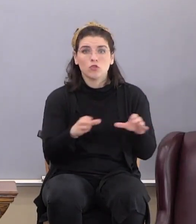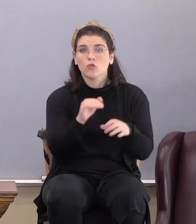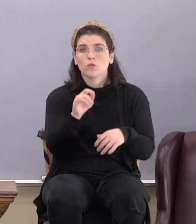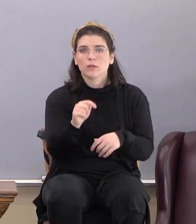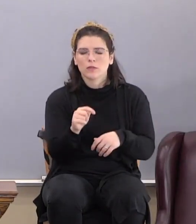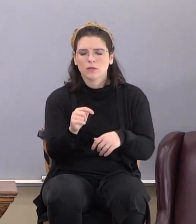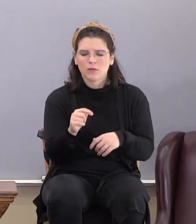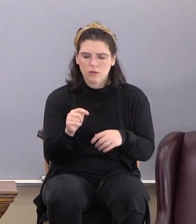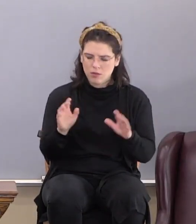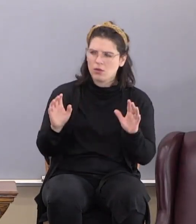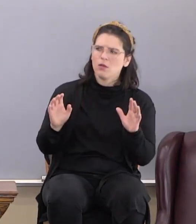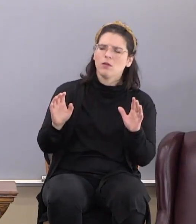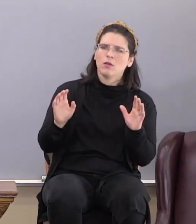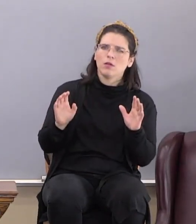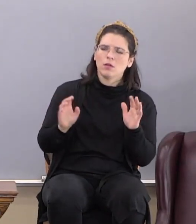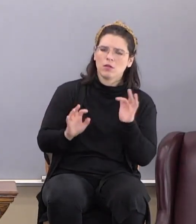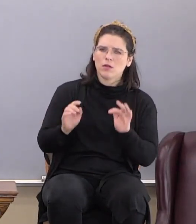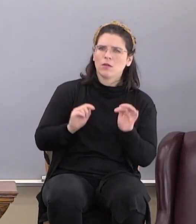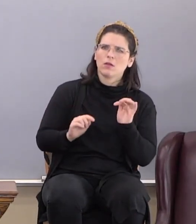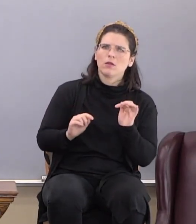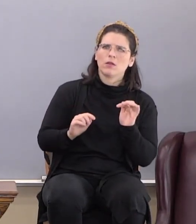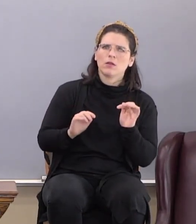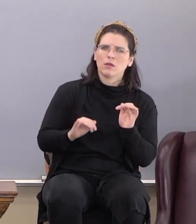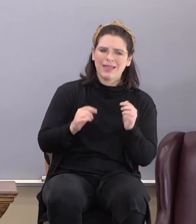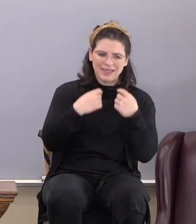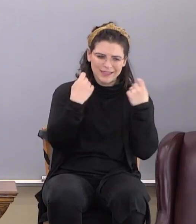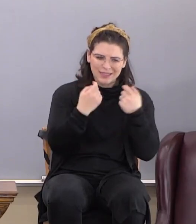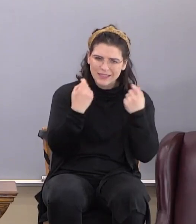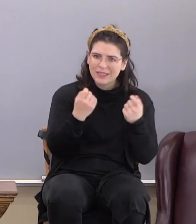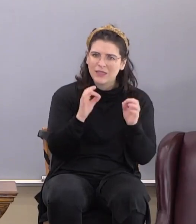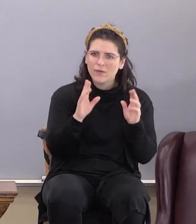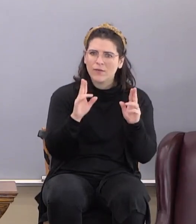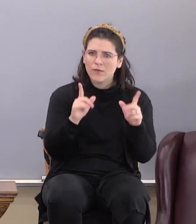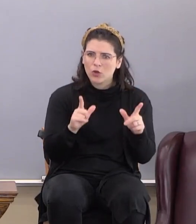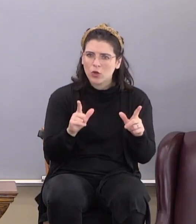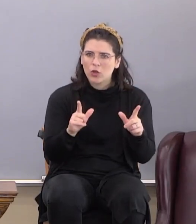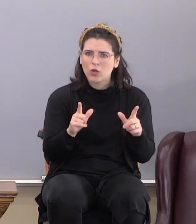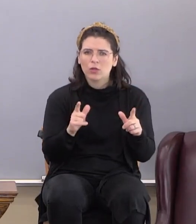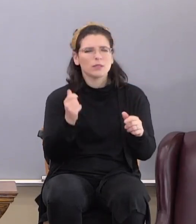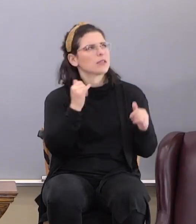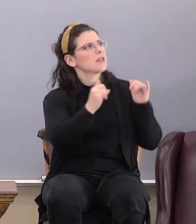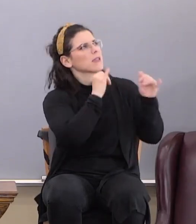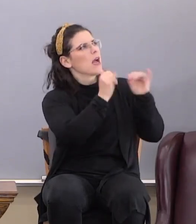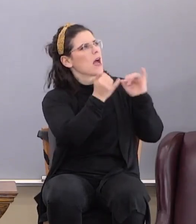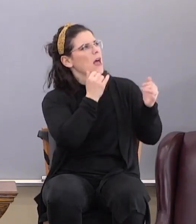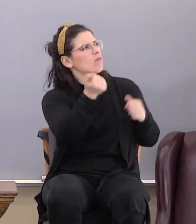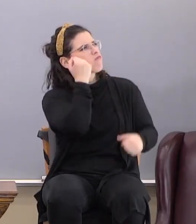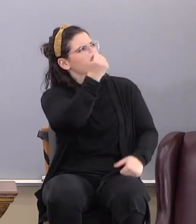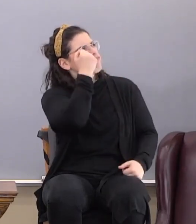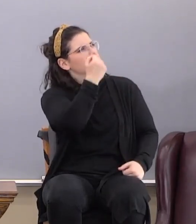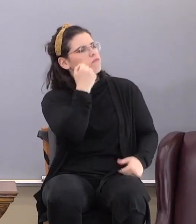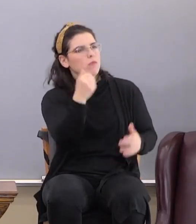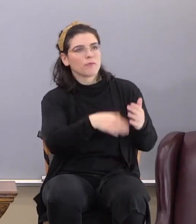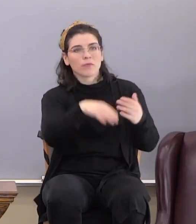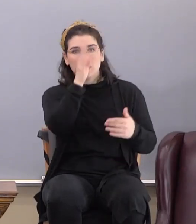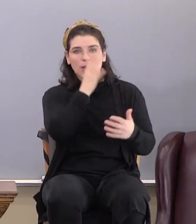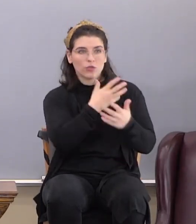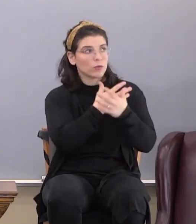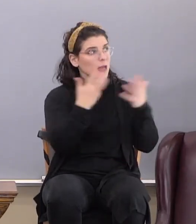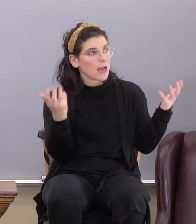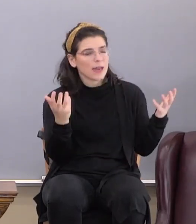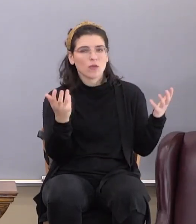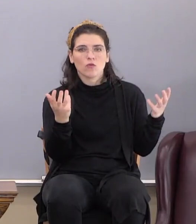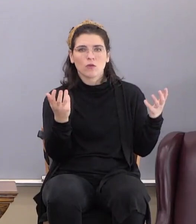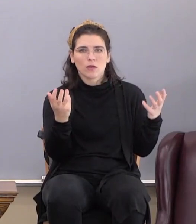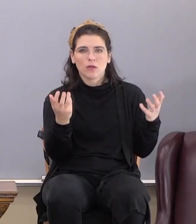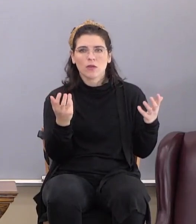And she was rather, you know, she thought that's sinful to yell and to shake because she was angry.